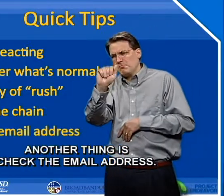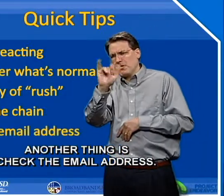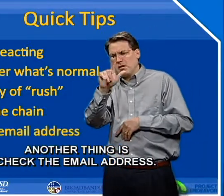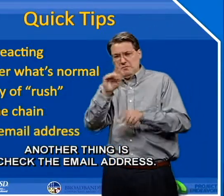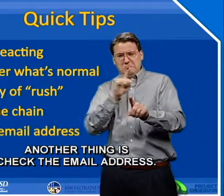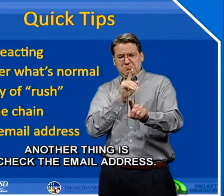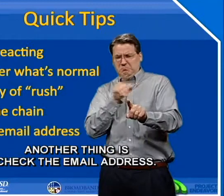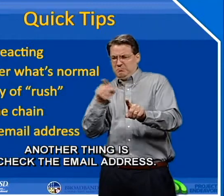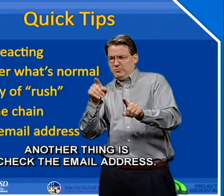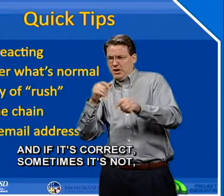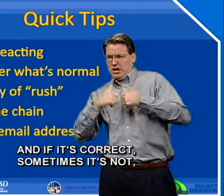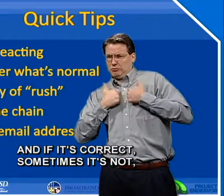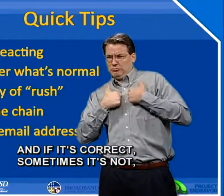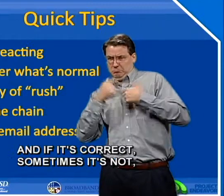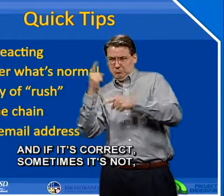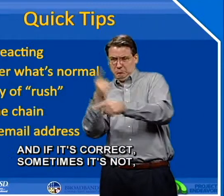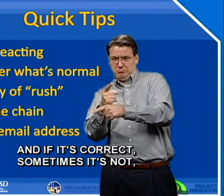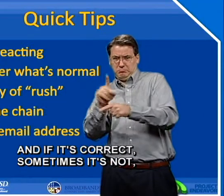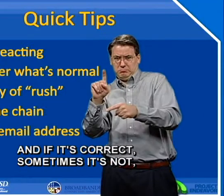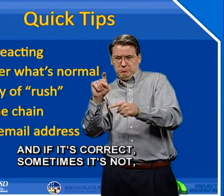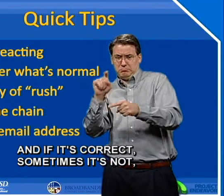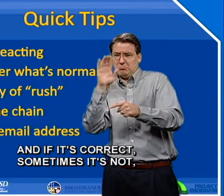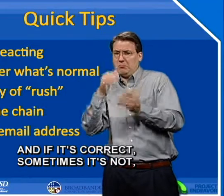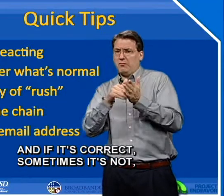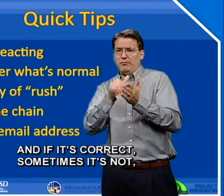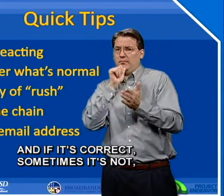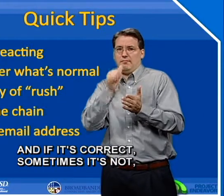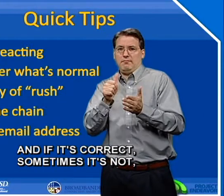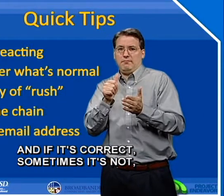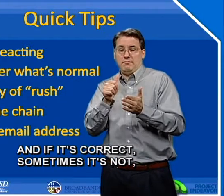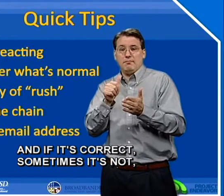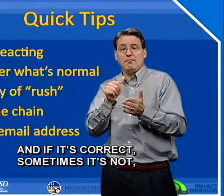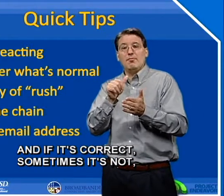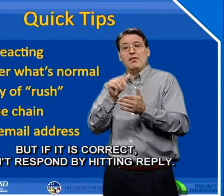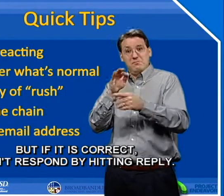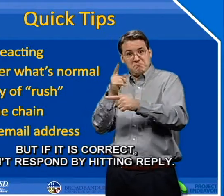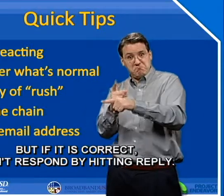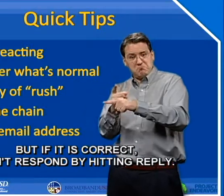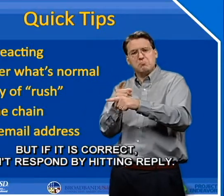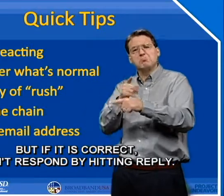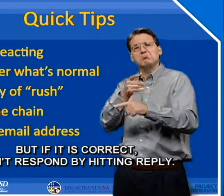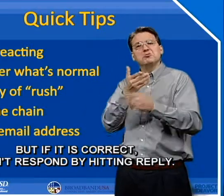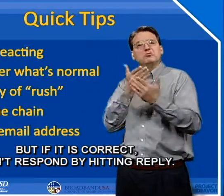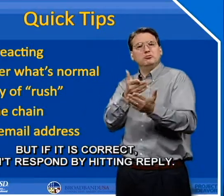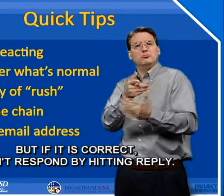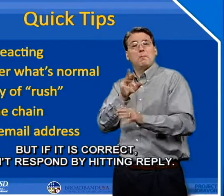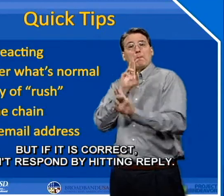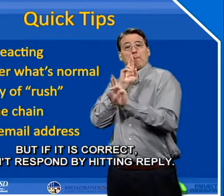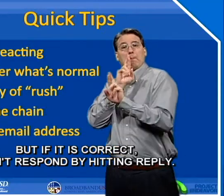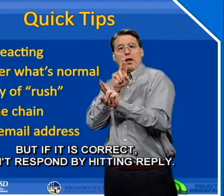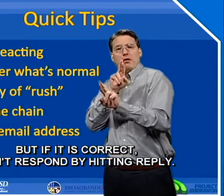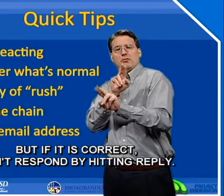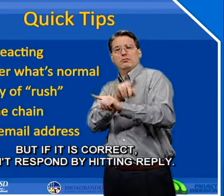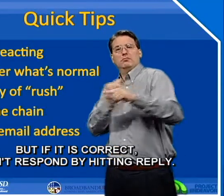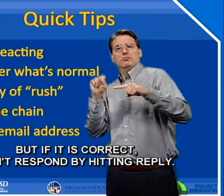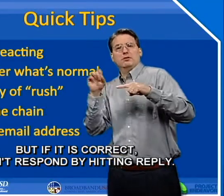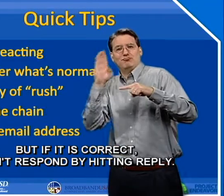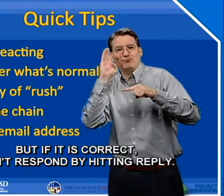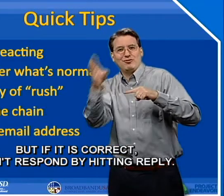the email address, and if it's correct, sometimes it's not, but if it is correct, don't respond by hitting